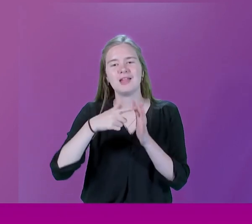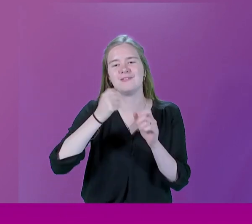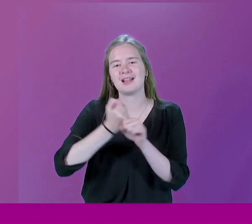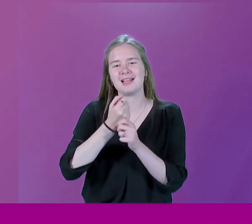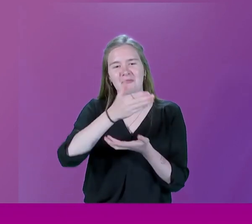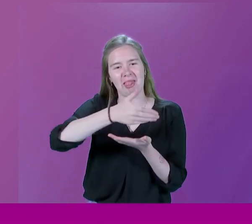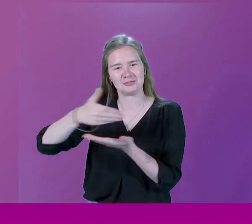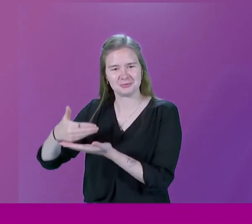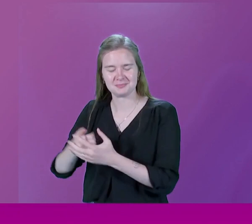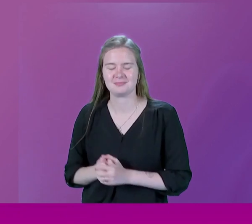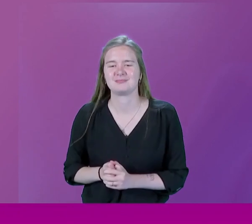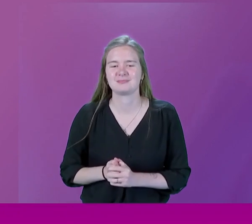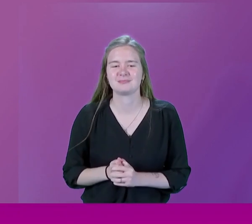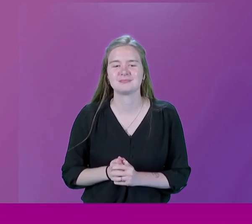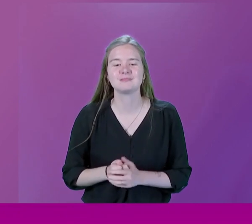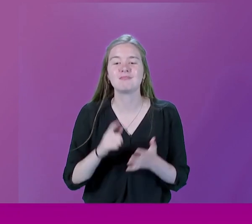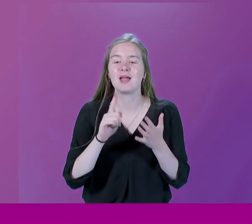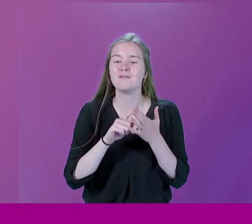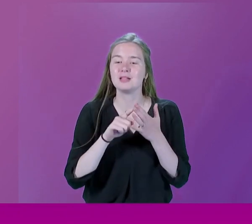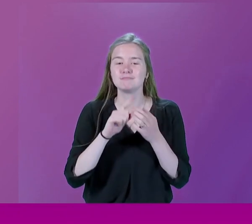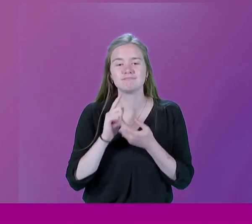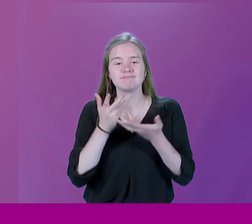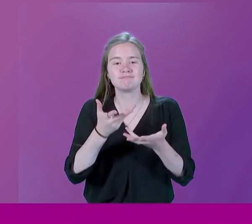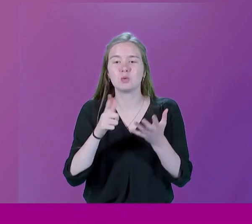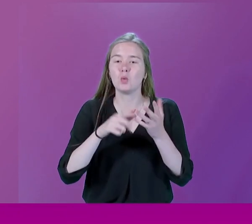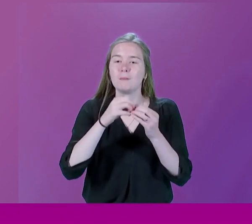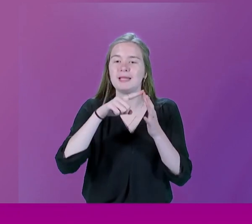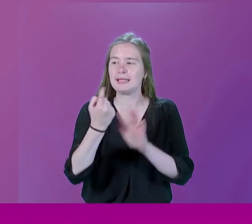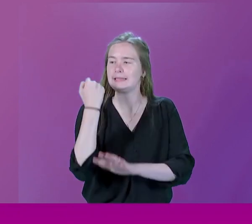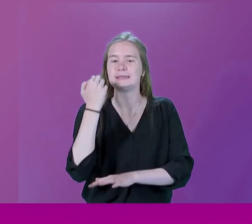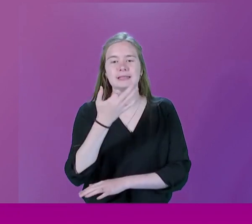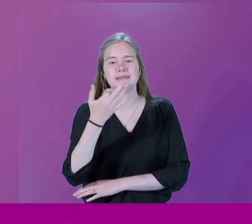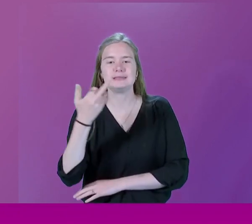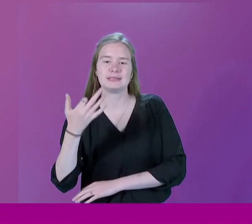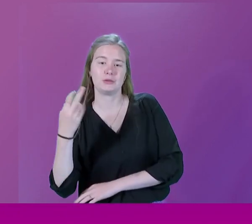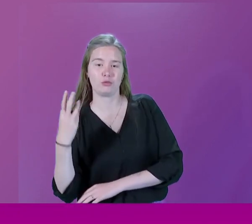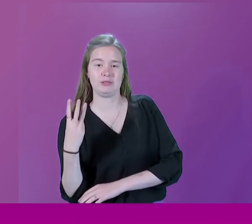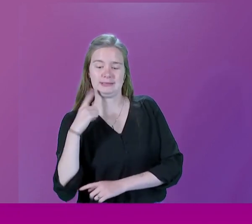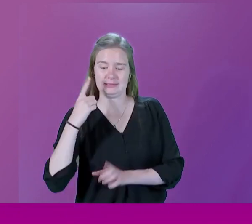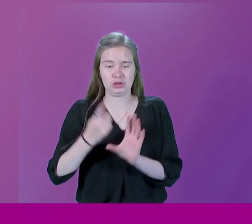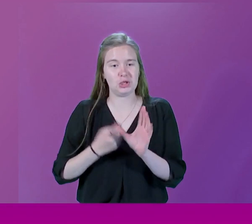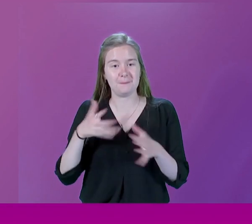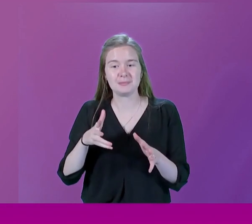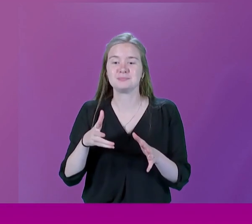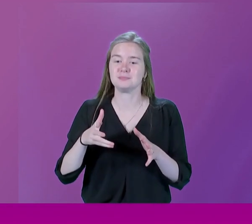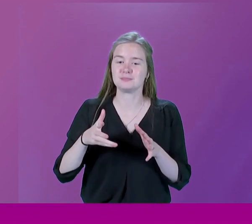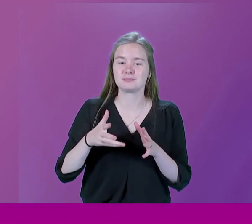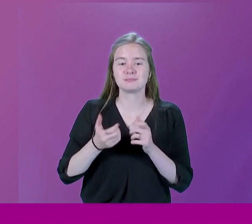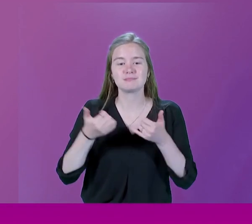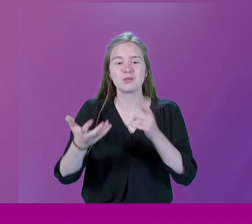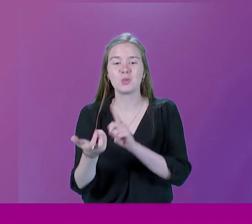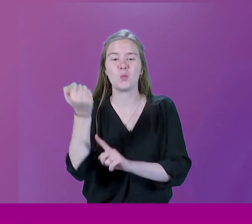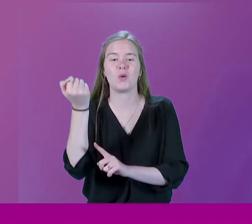collection. Dame Evelyn was awarded an OBE in 1993, and this year was announced as the winner of